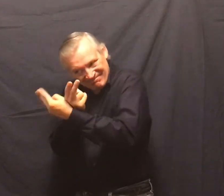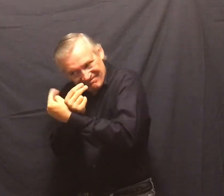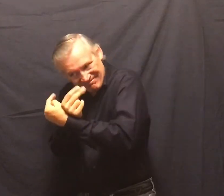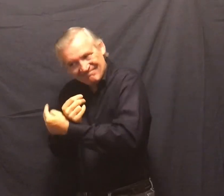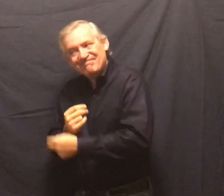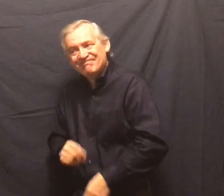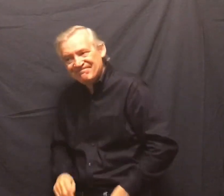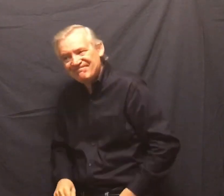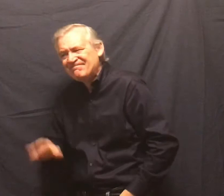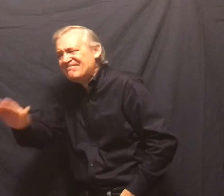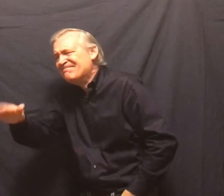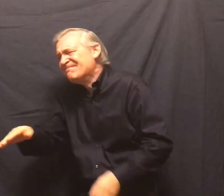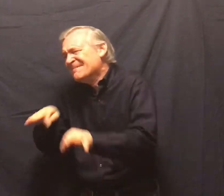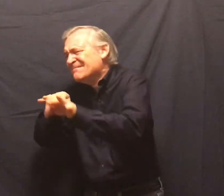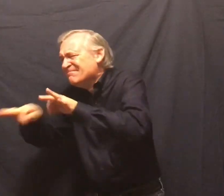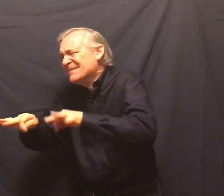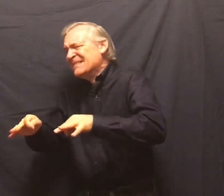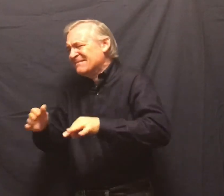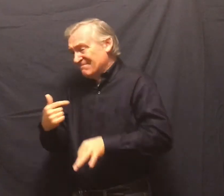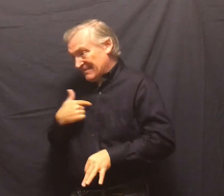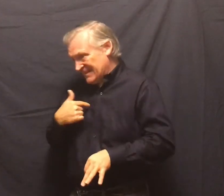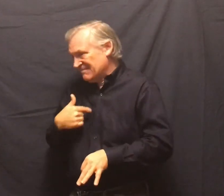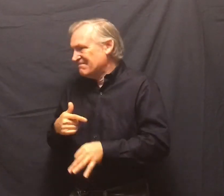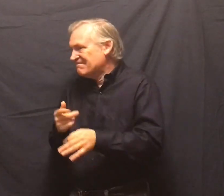Tell how I'd do that, George.